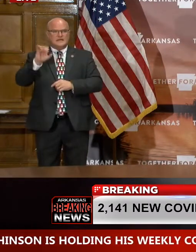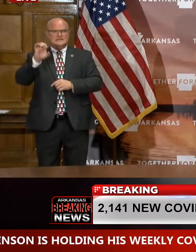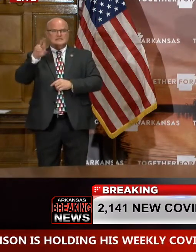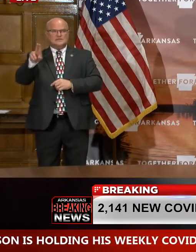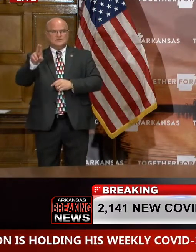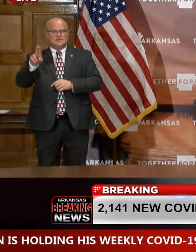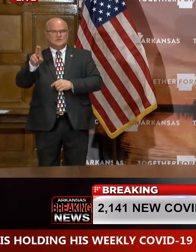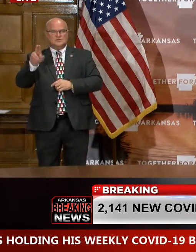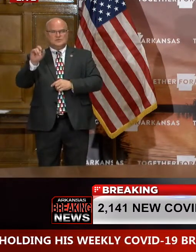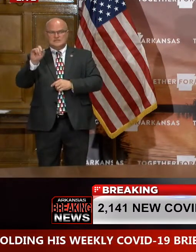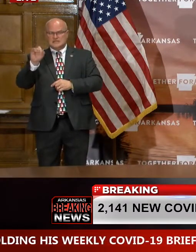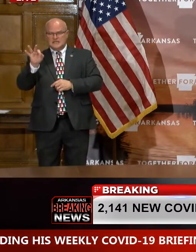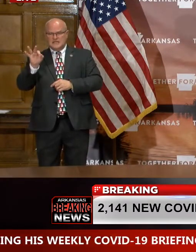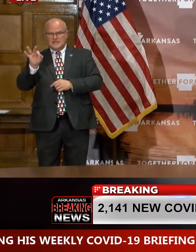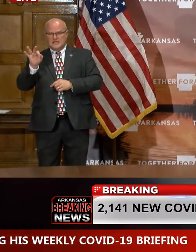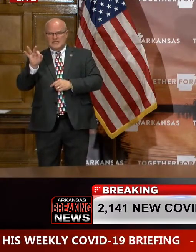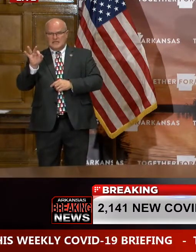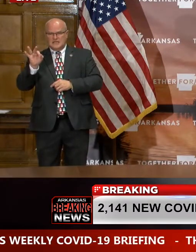whether